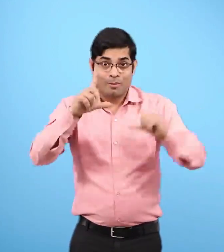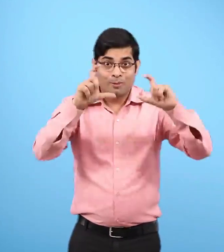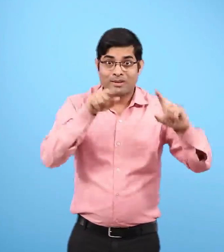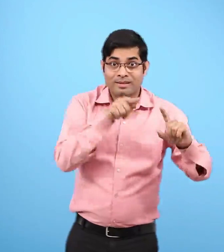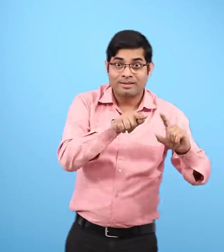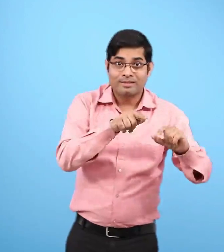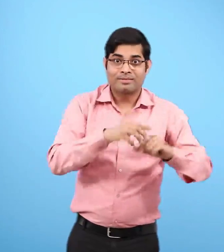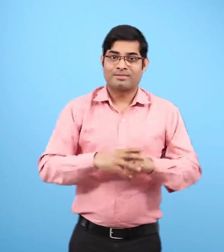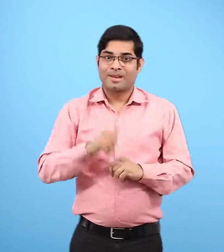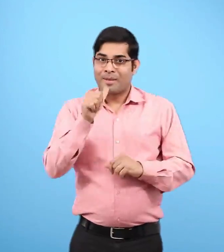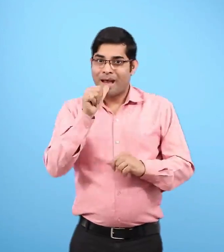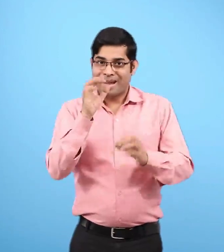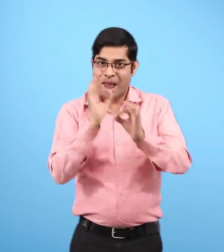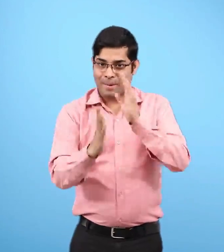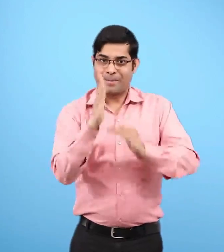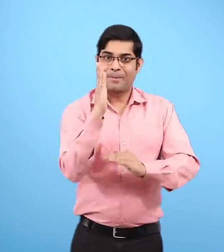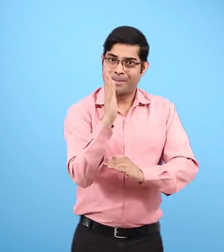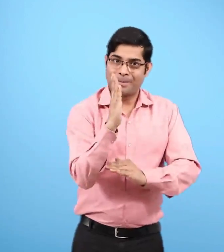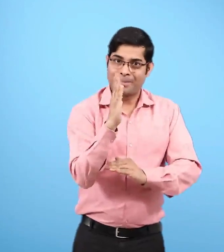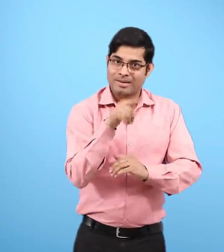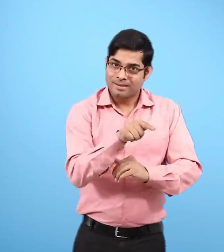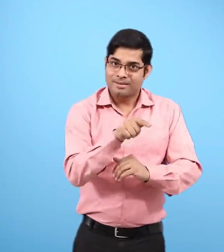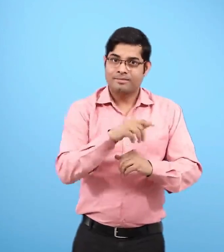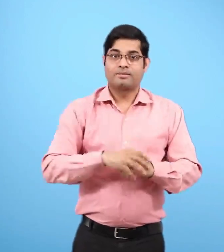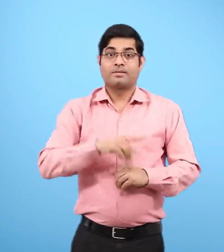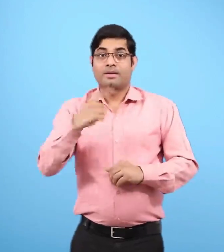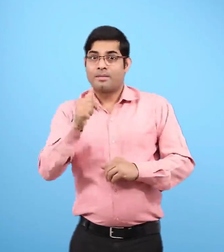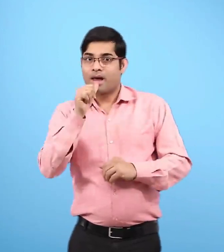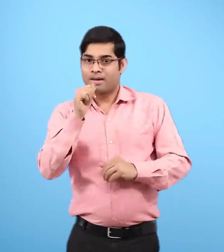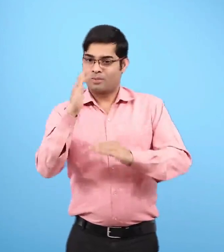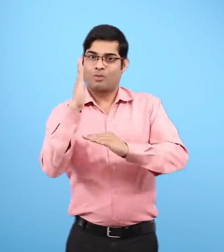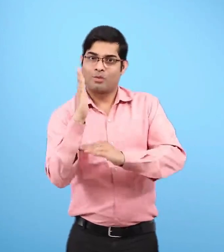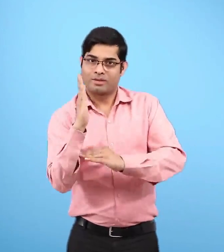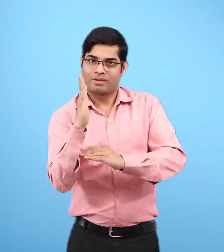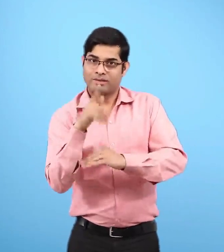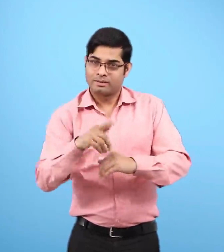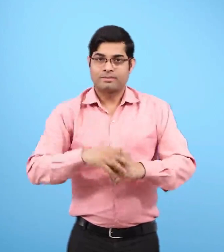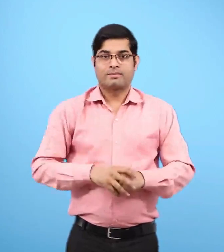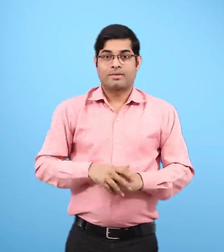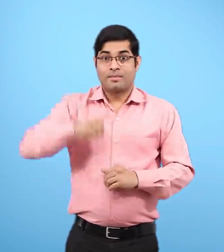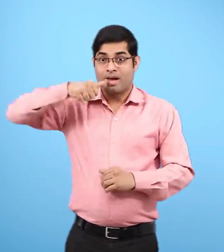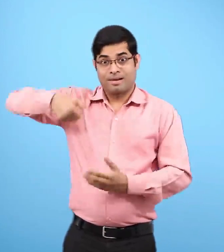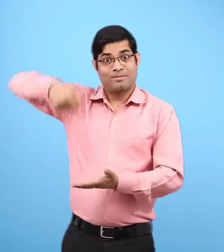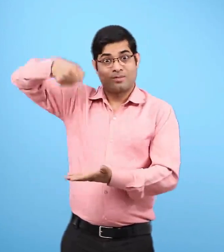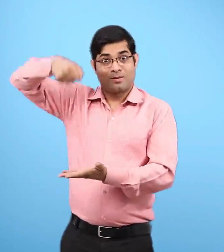4 picture shows a thermos, a water bottle, and a